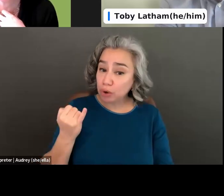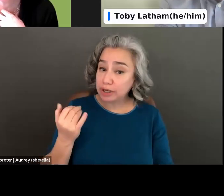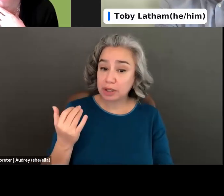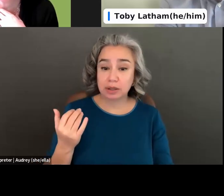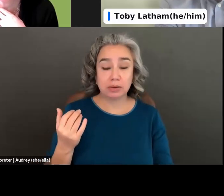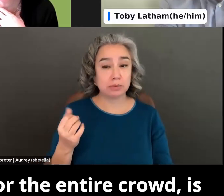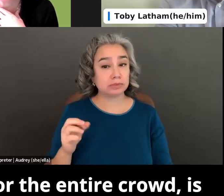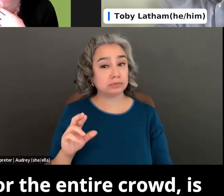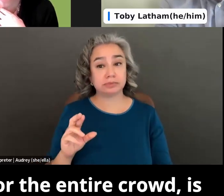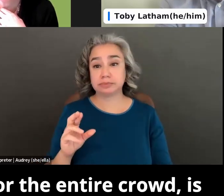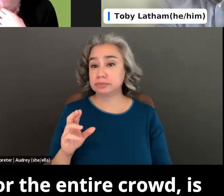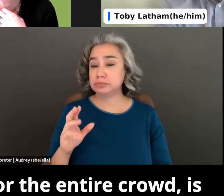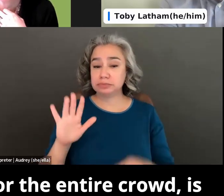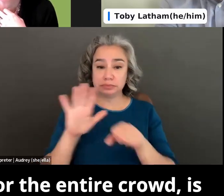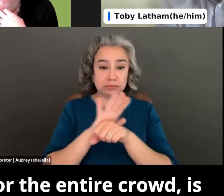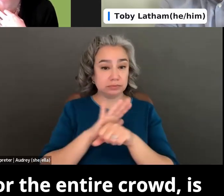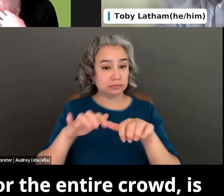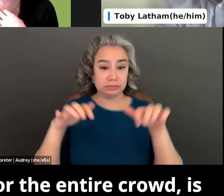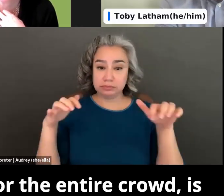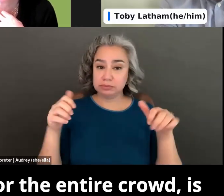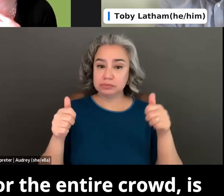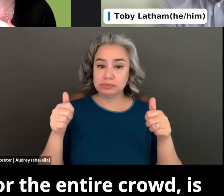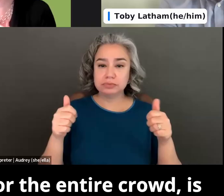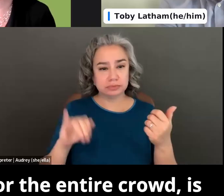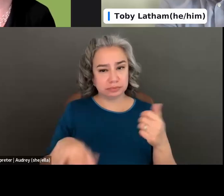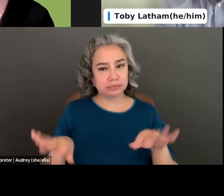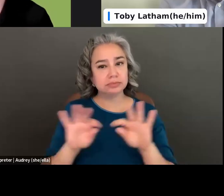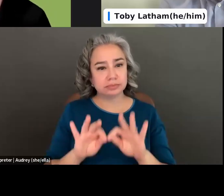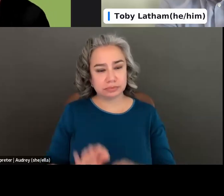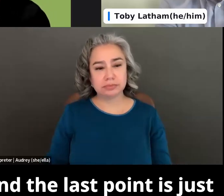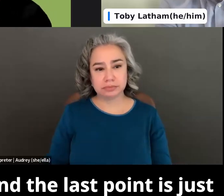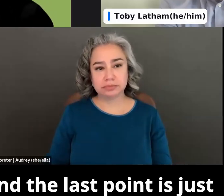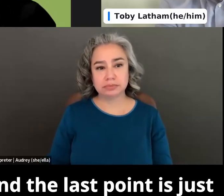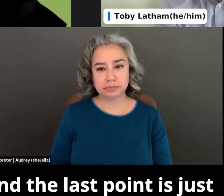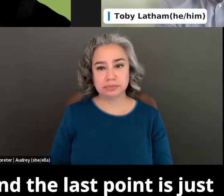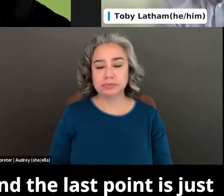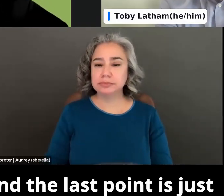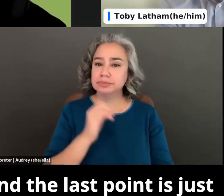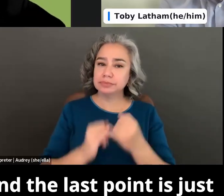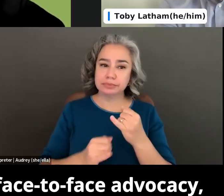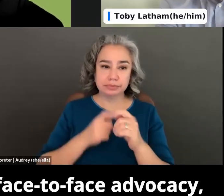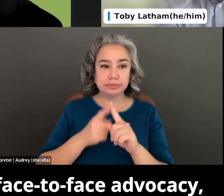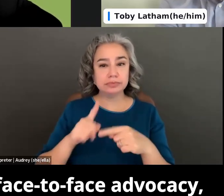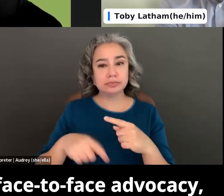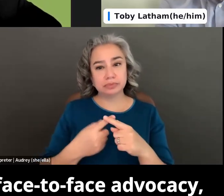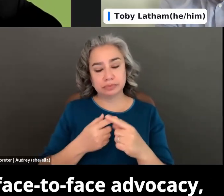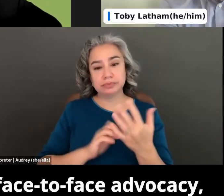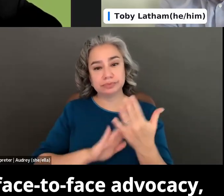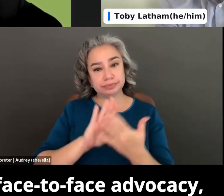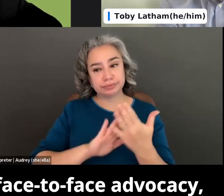um, or the entire crowd, is important as well. Um, and the last point is just when you're doing